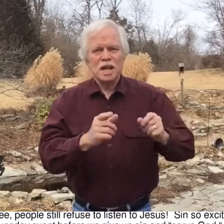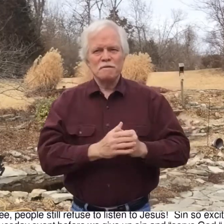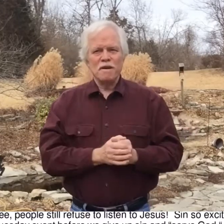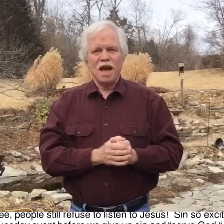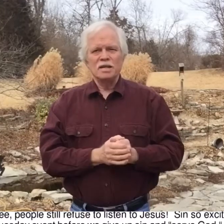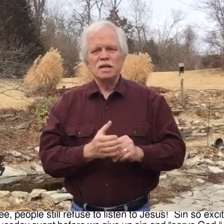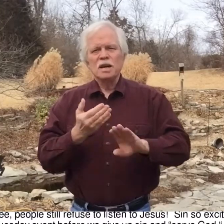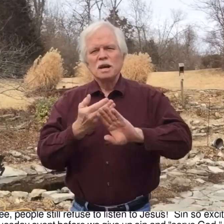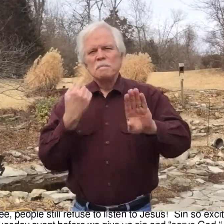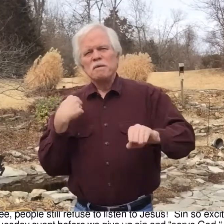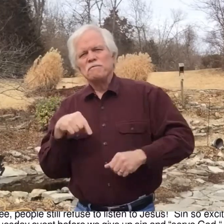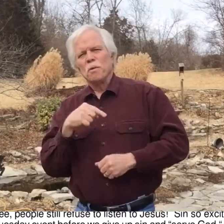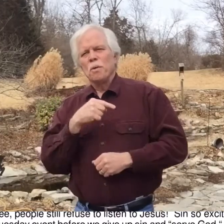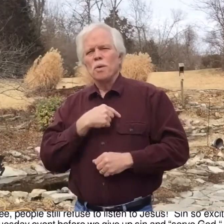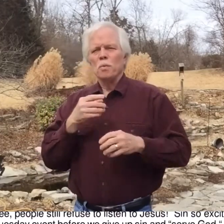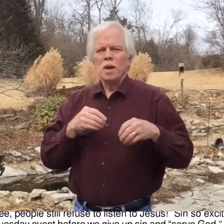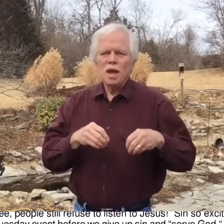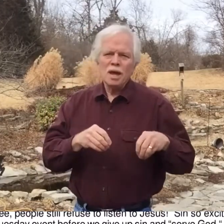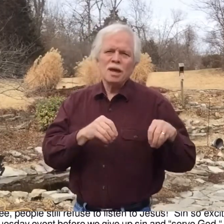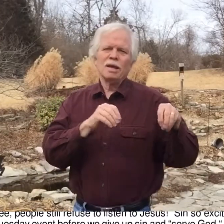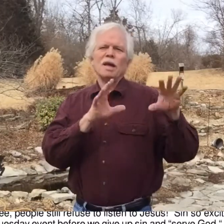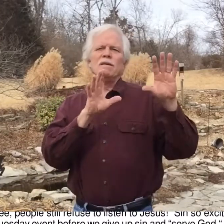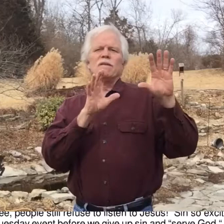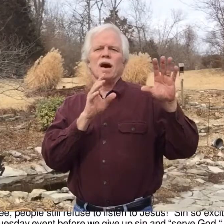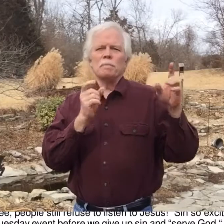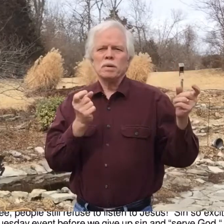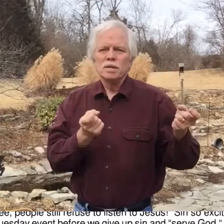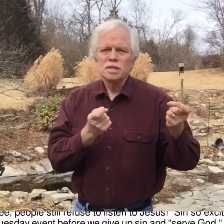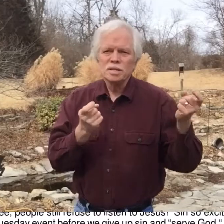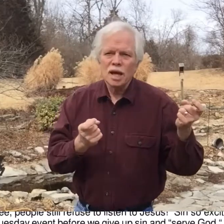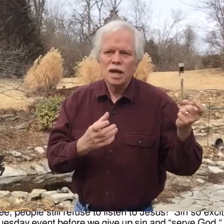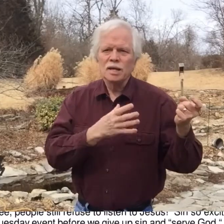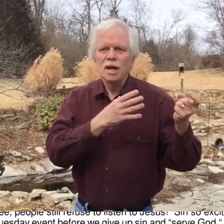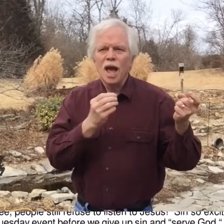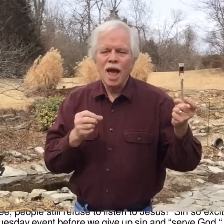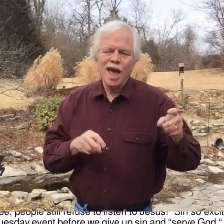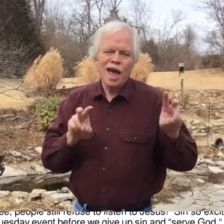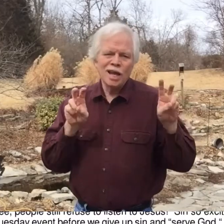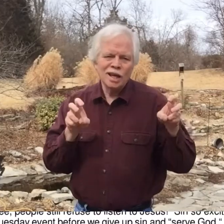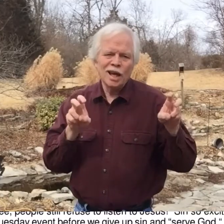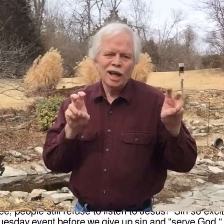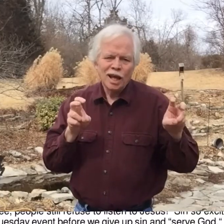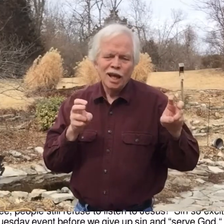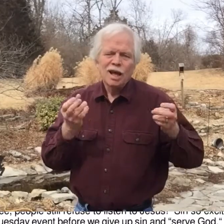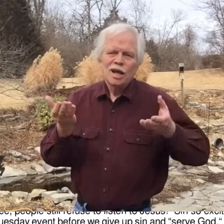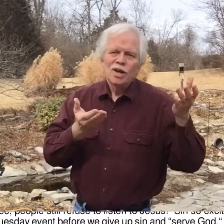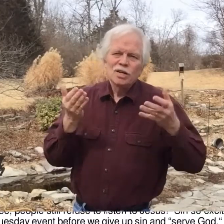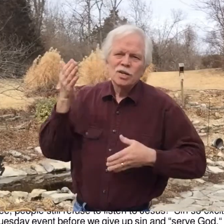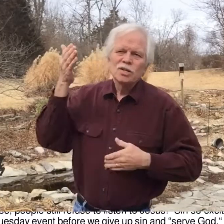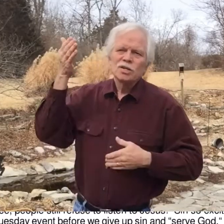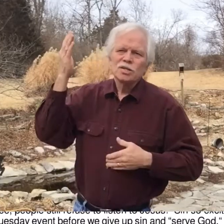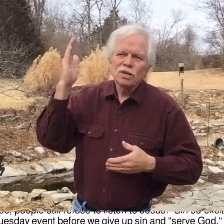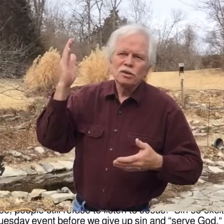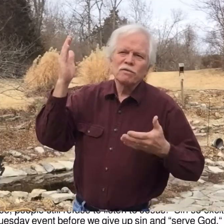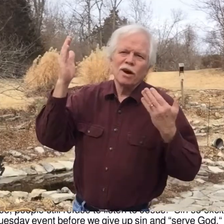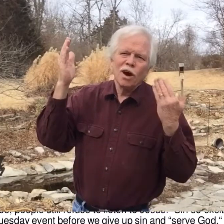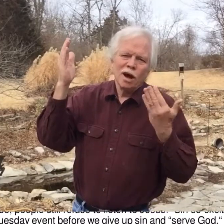event before we give up sin and serve God.